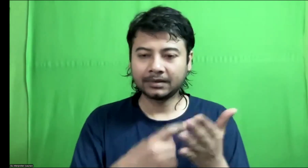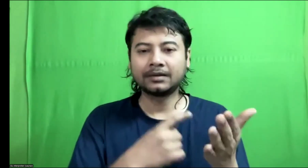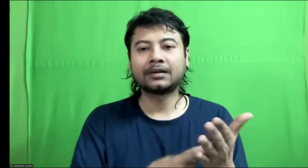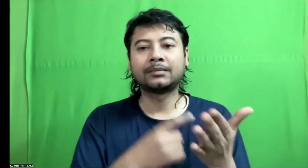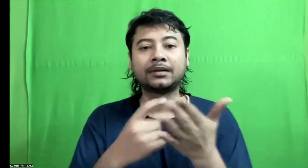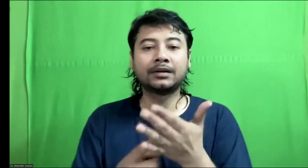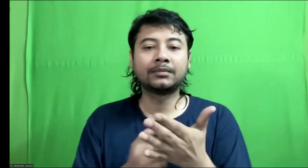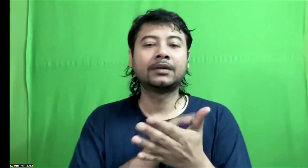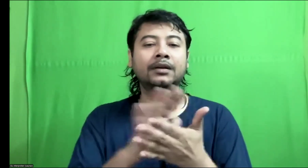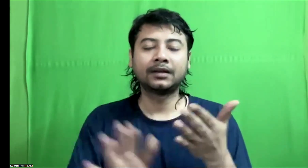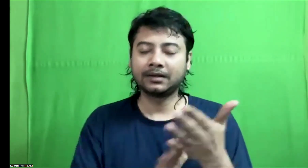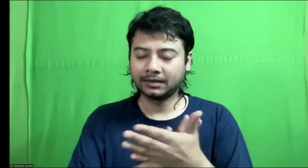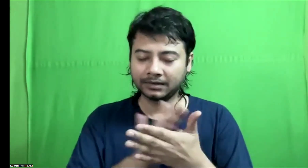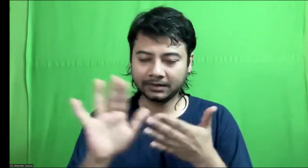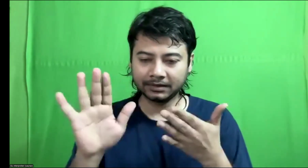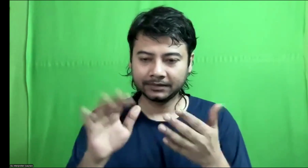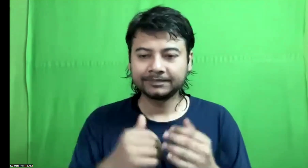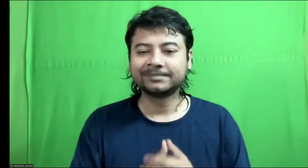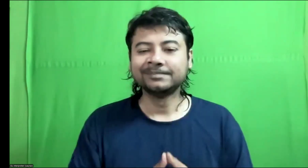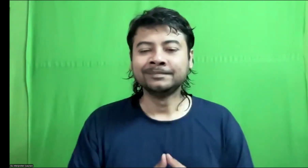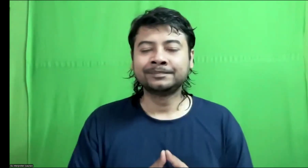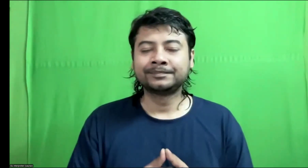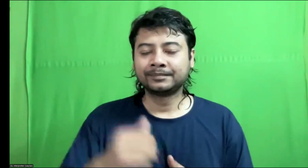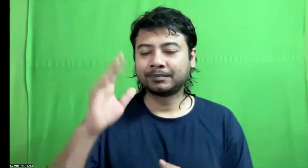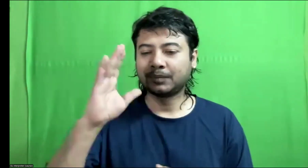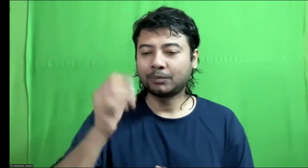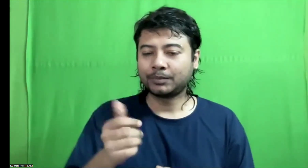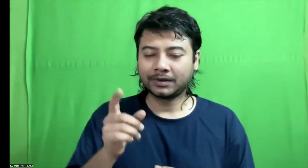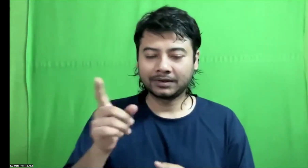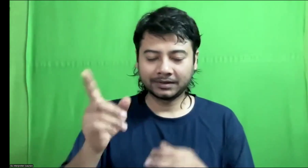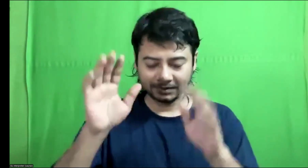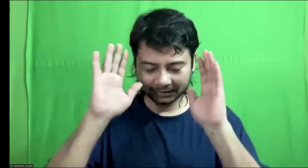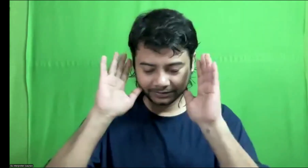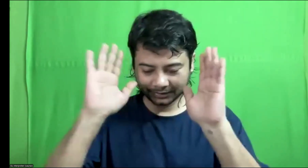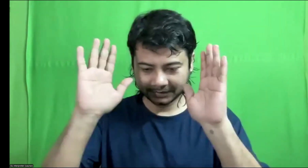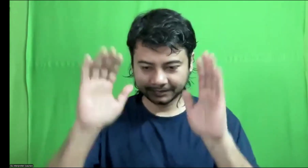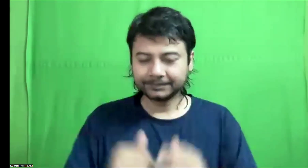Rama Rama Hare Hare. Srila Prabhupada ki jai.